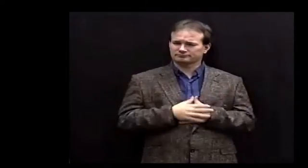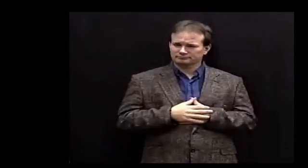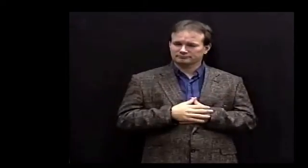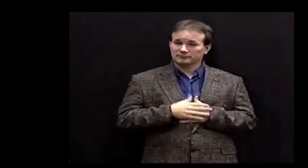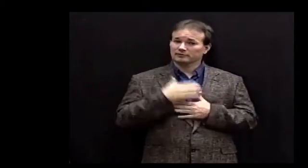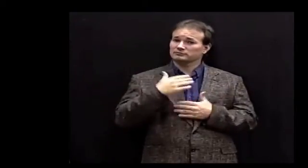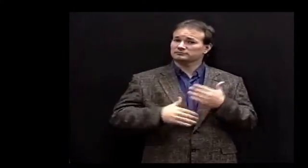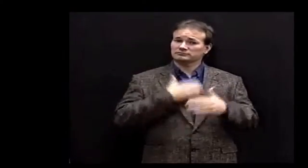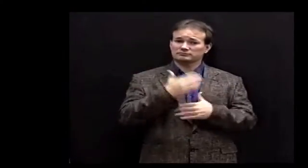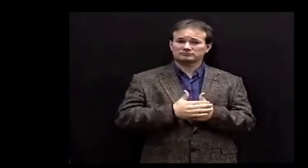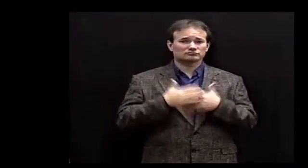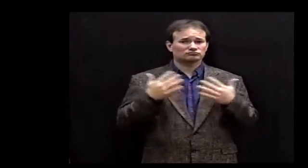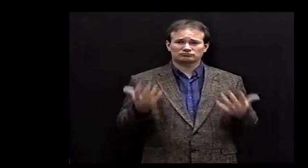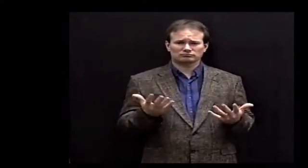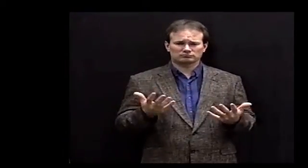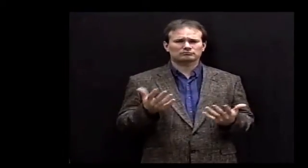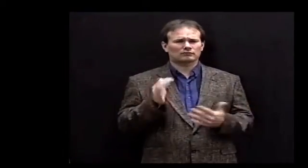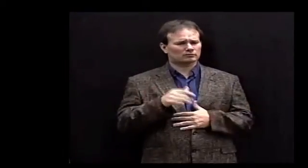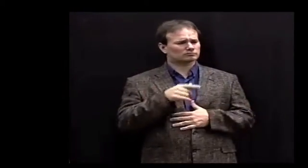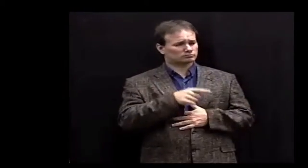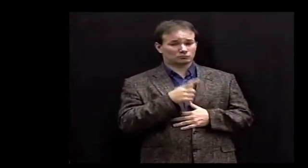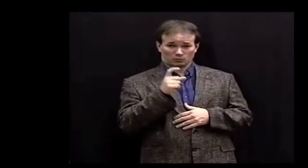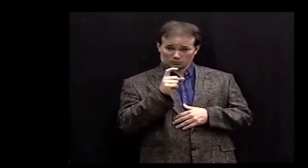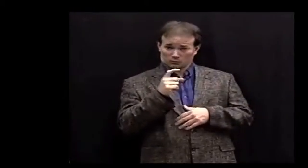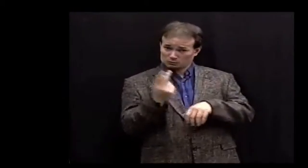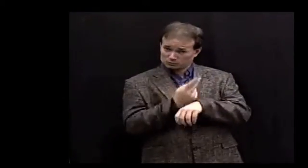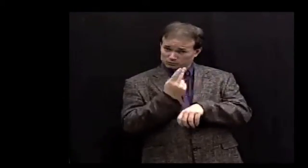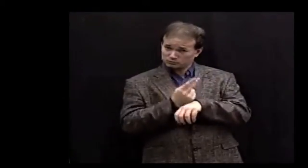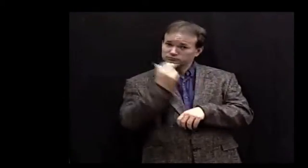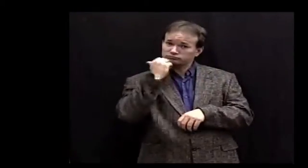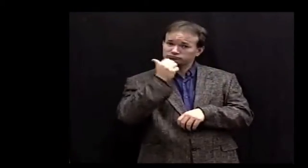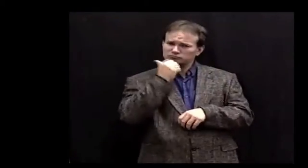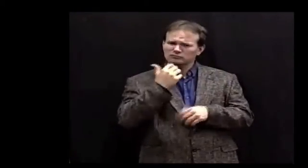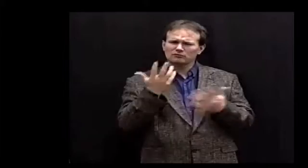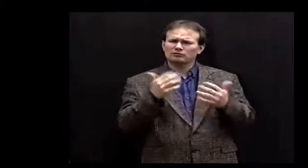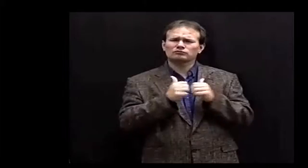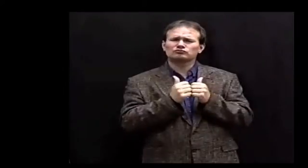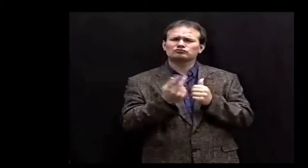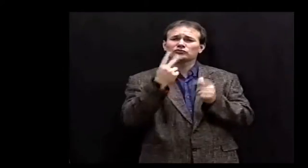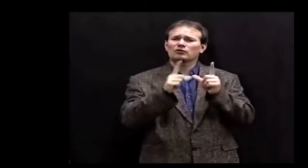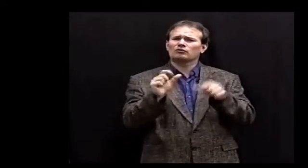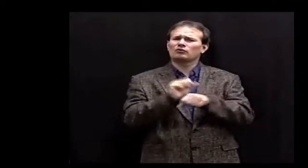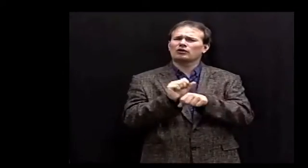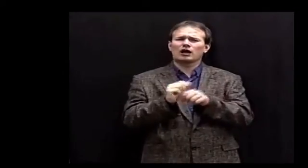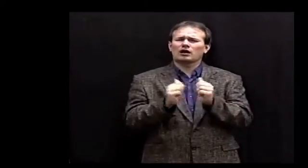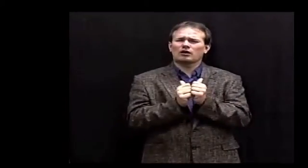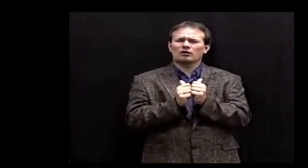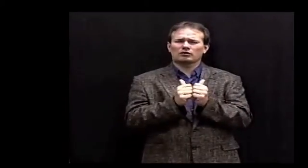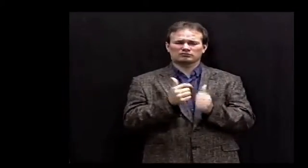experiences between these two groups of people are different. Now let's look at how they use bilingualism in their everyday lives.